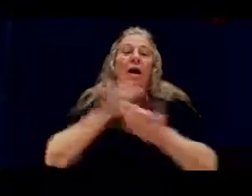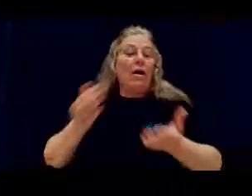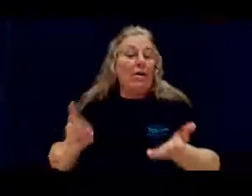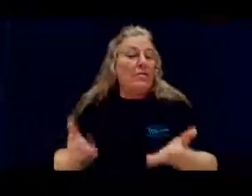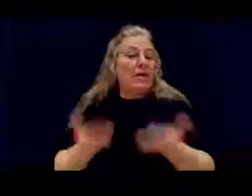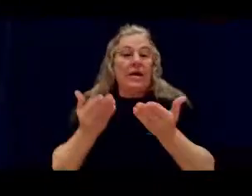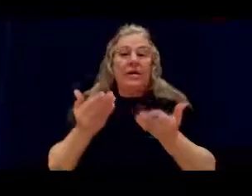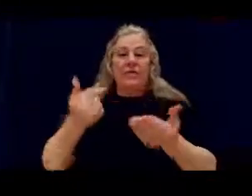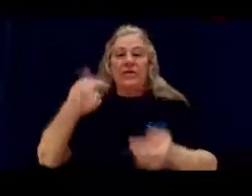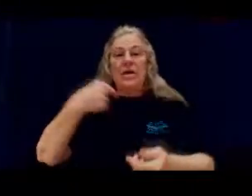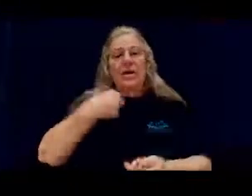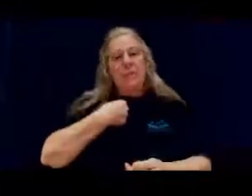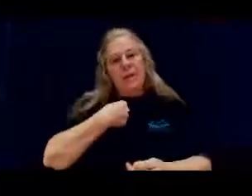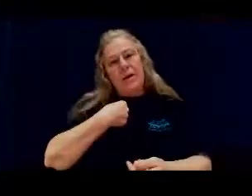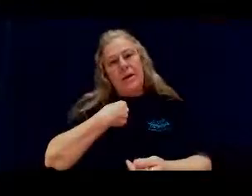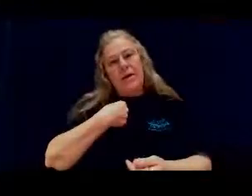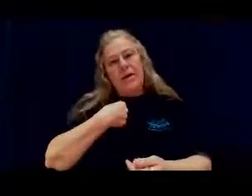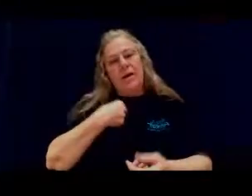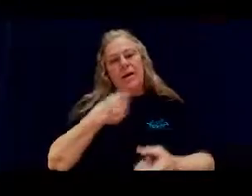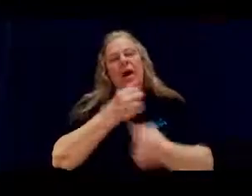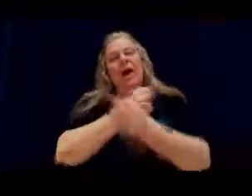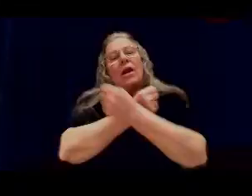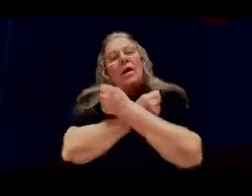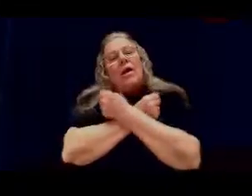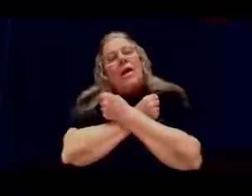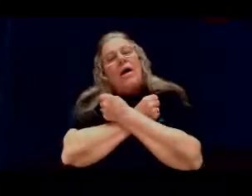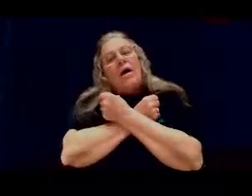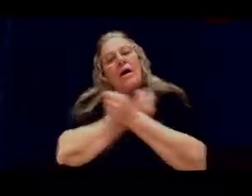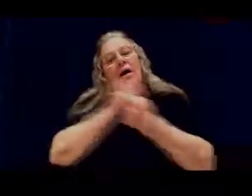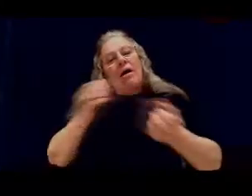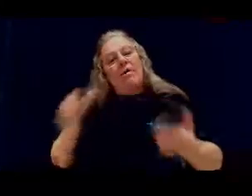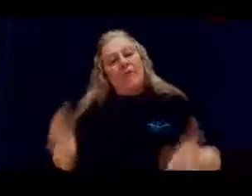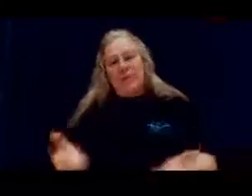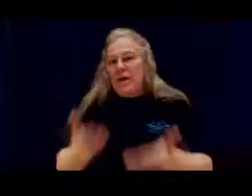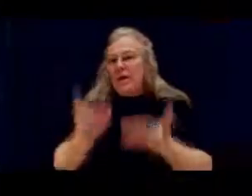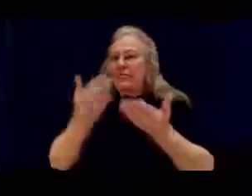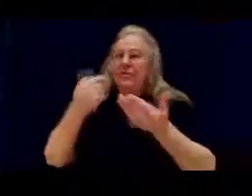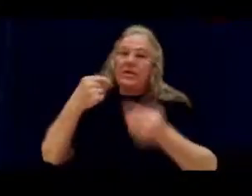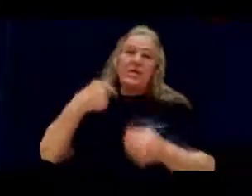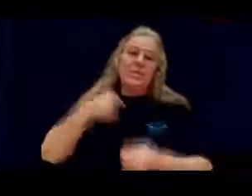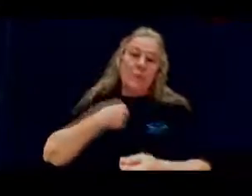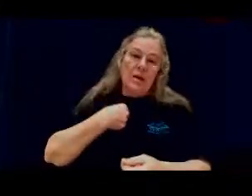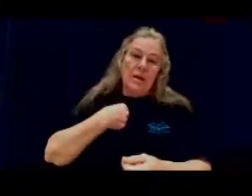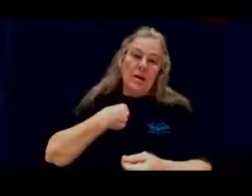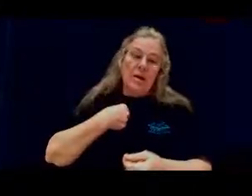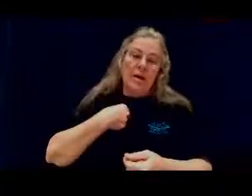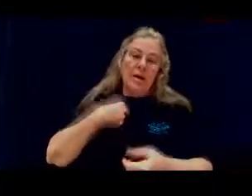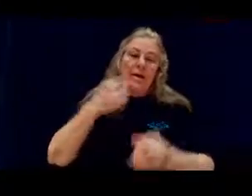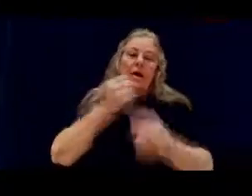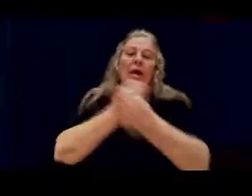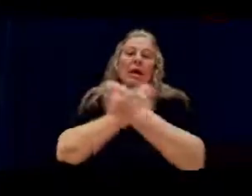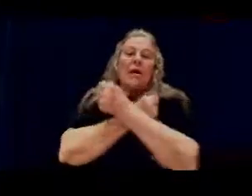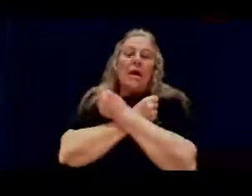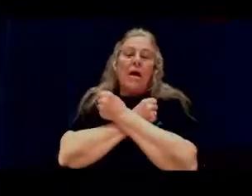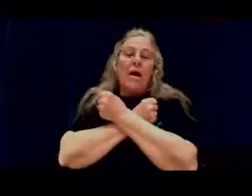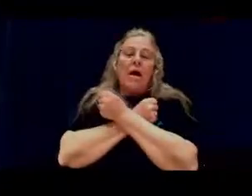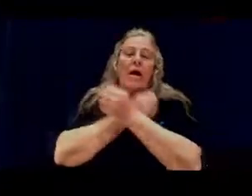Love lifted me, love lifted me,